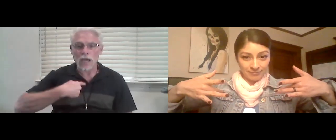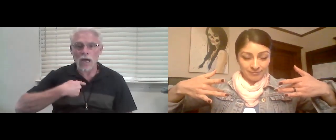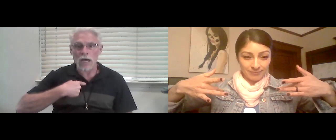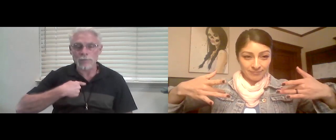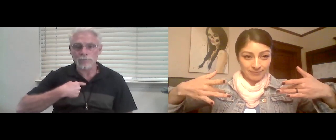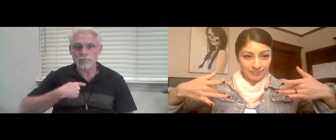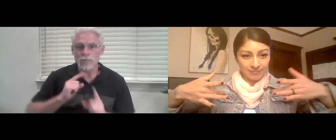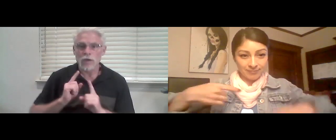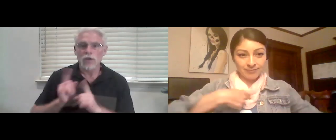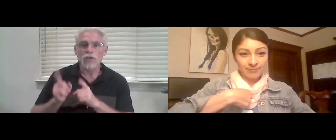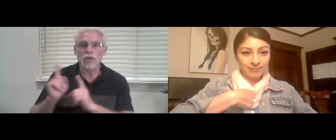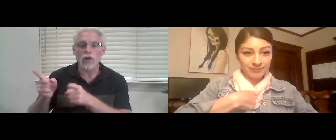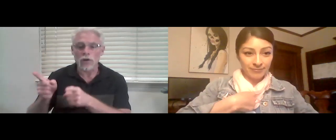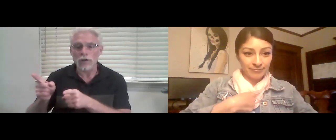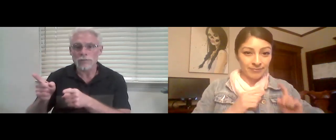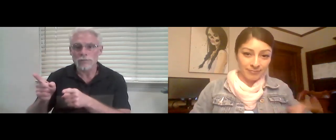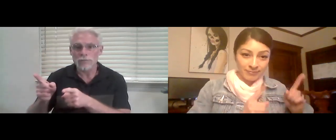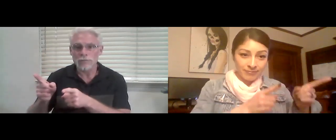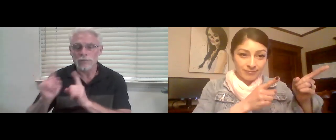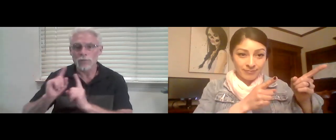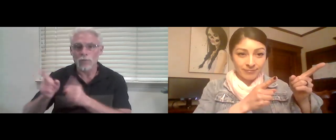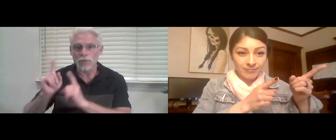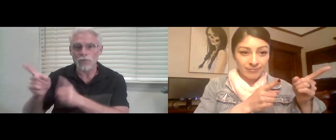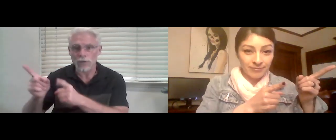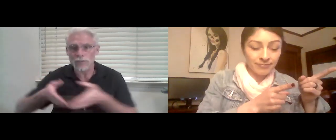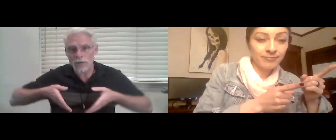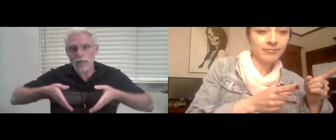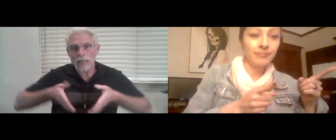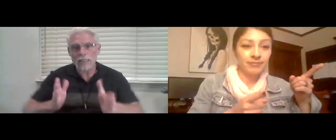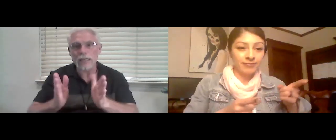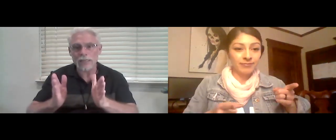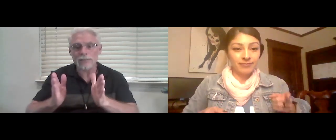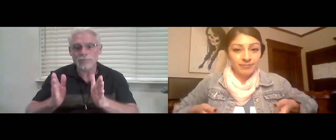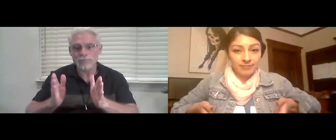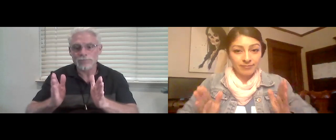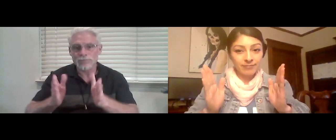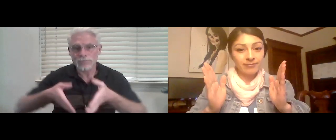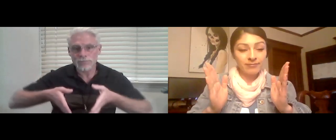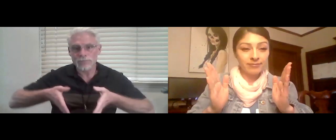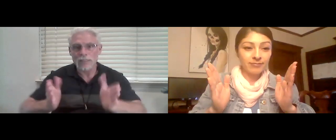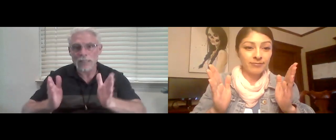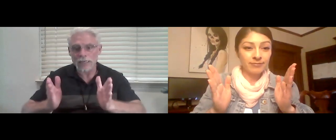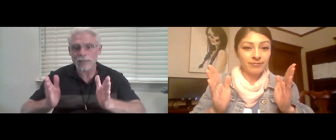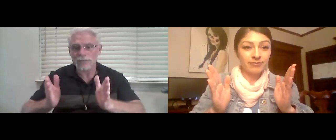say, I'm gonna, with your fingers, gonna let it,